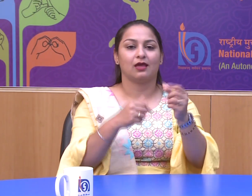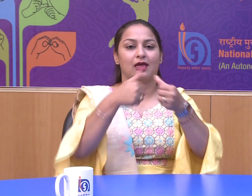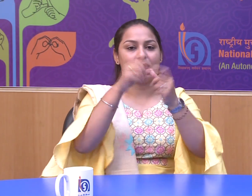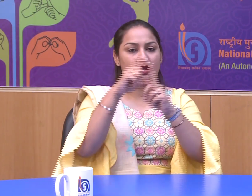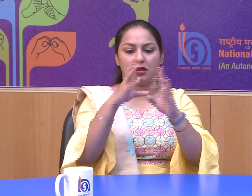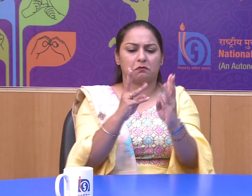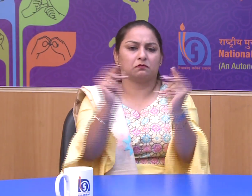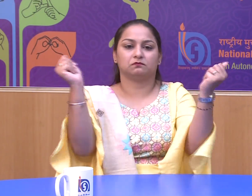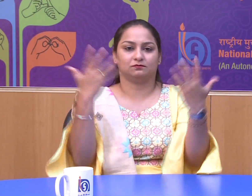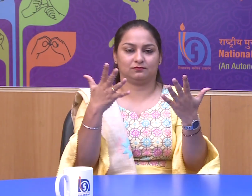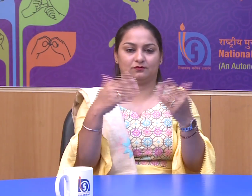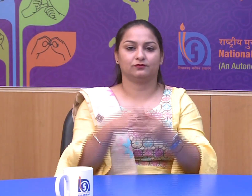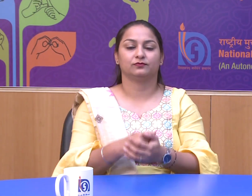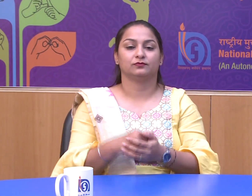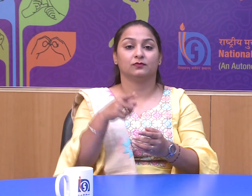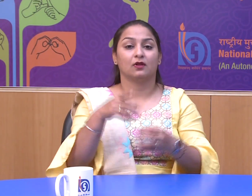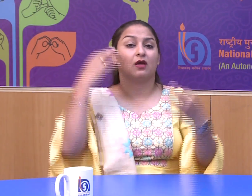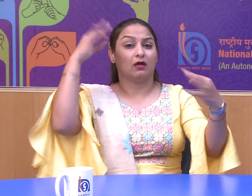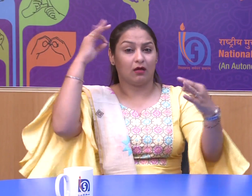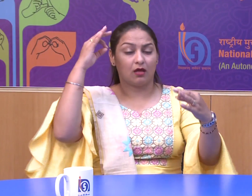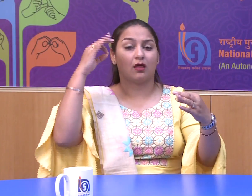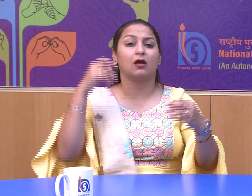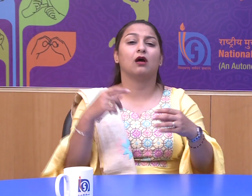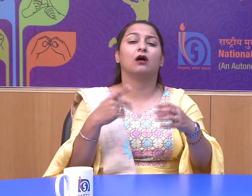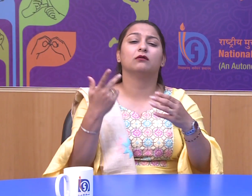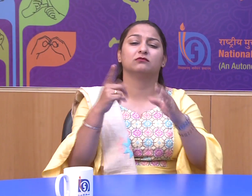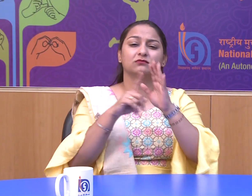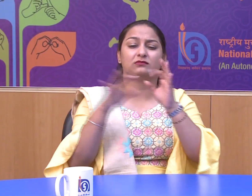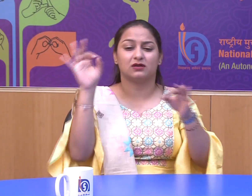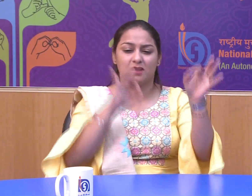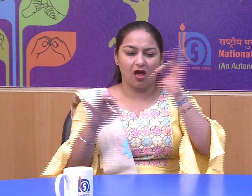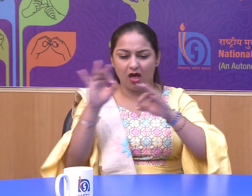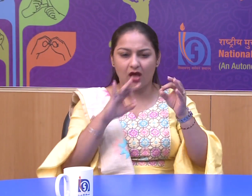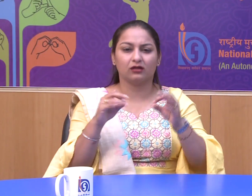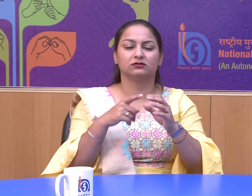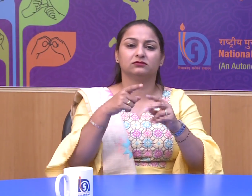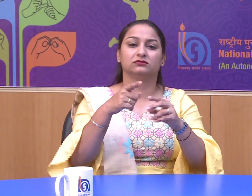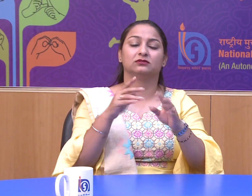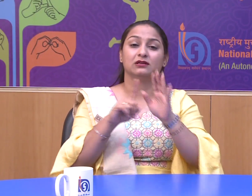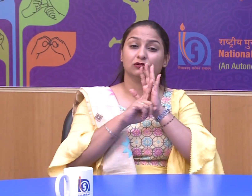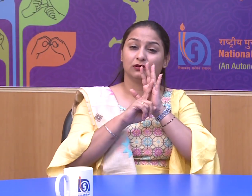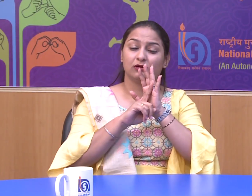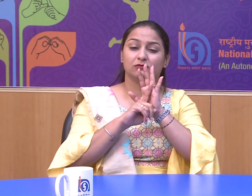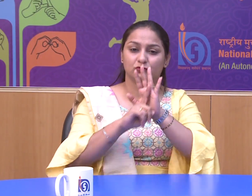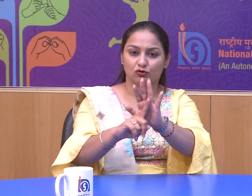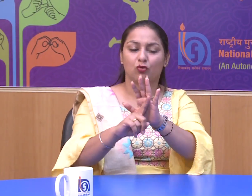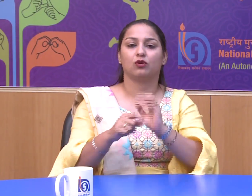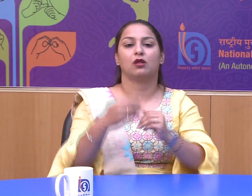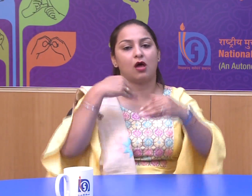The tamasha and the lavani forms of dance drama were developed in